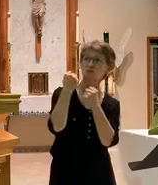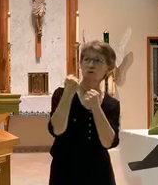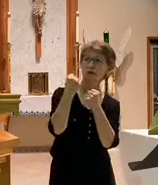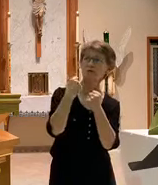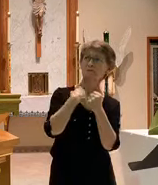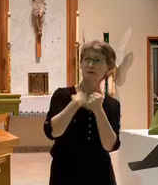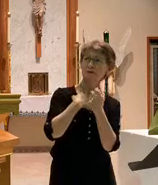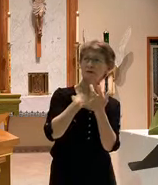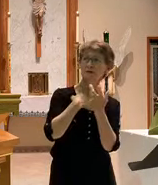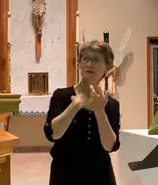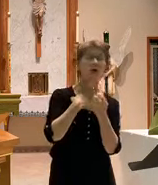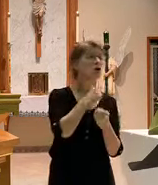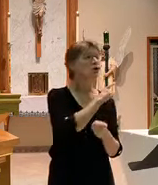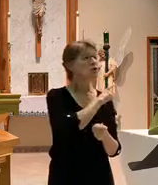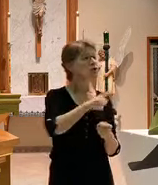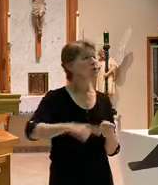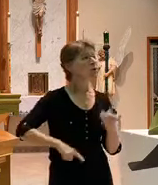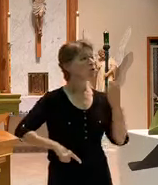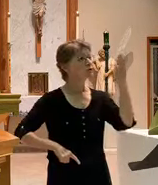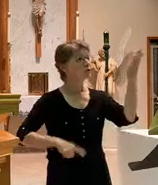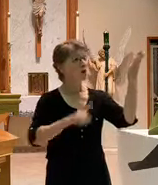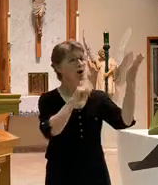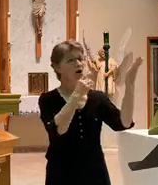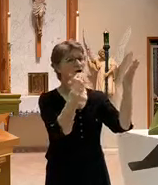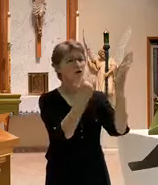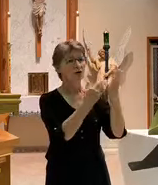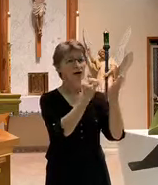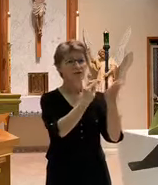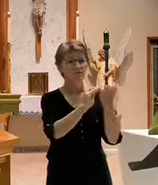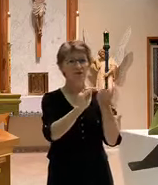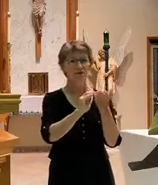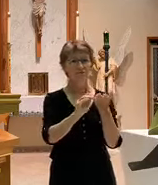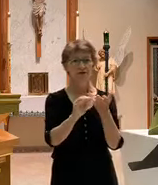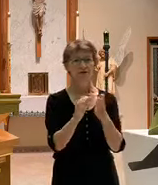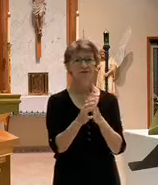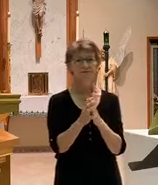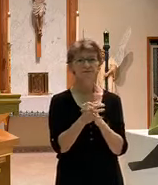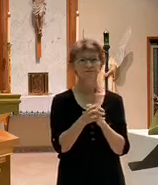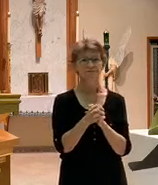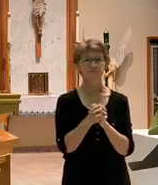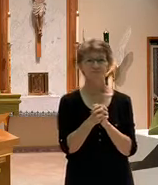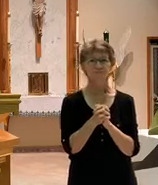servant. Lord, you are good and forgiving.